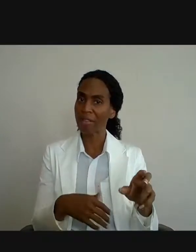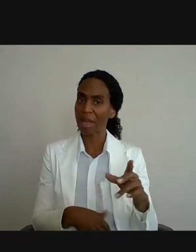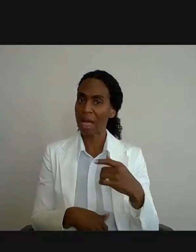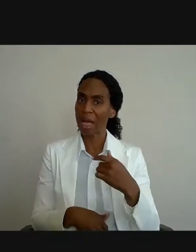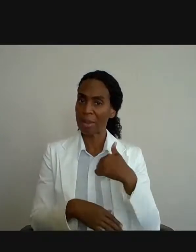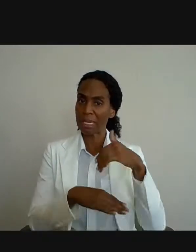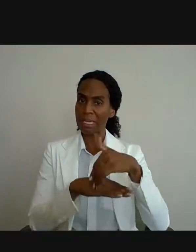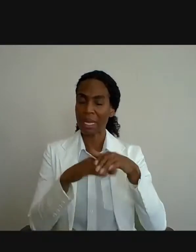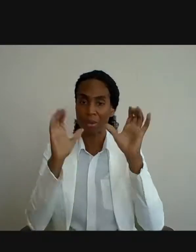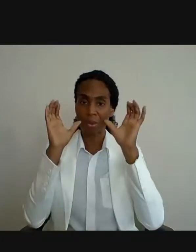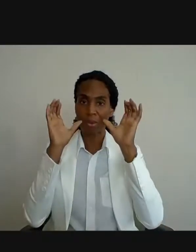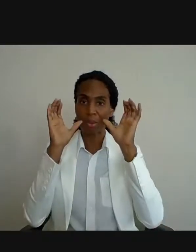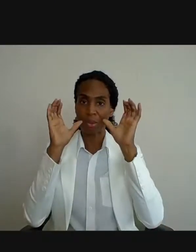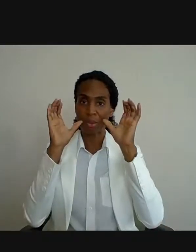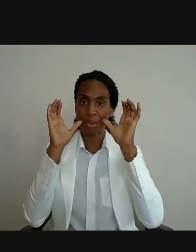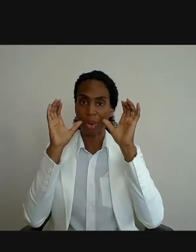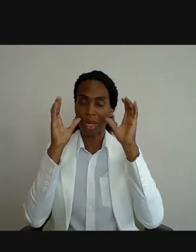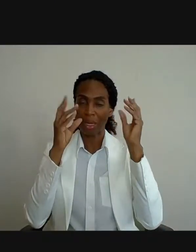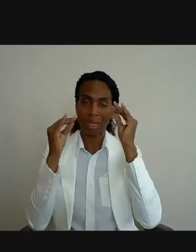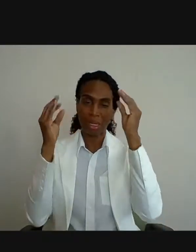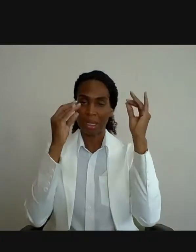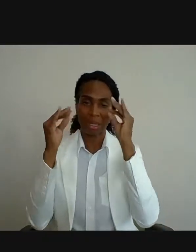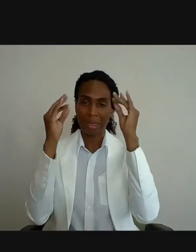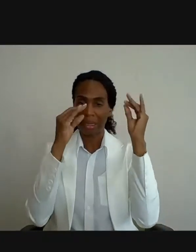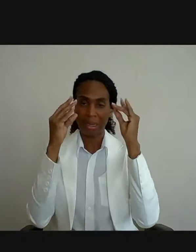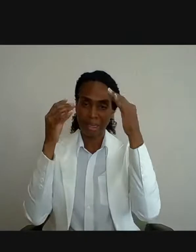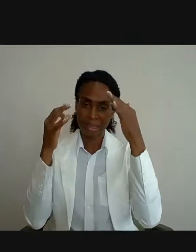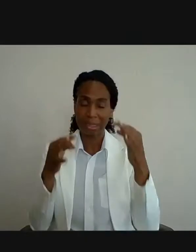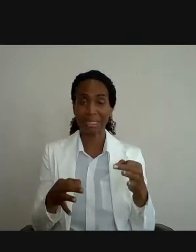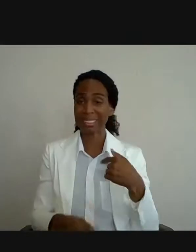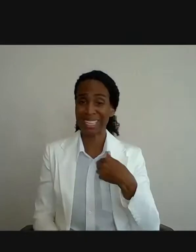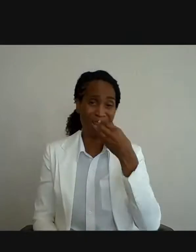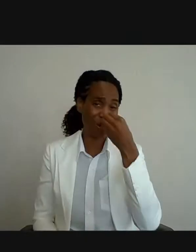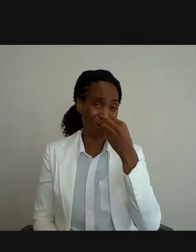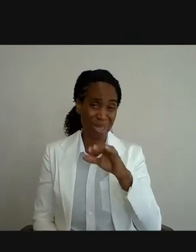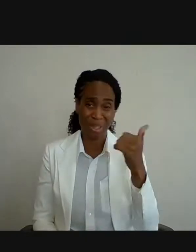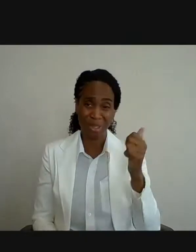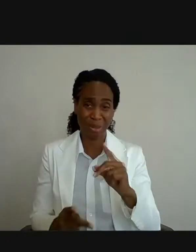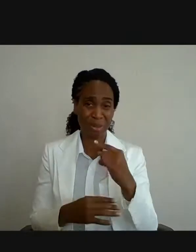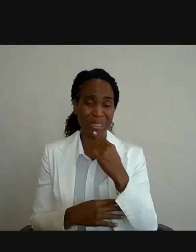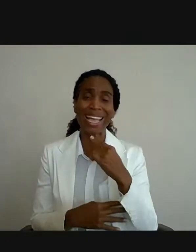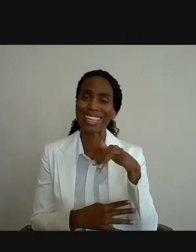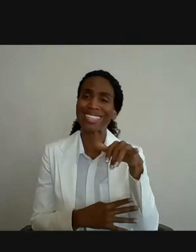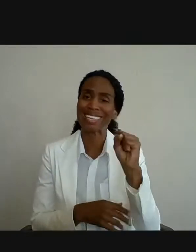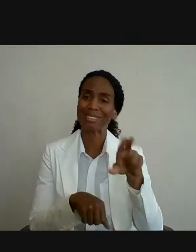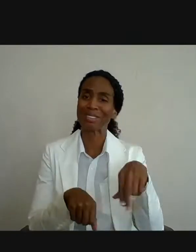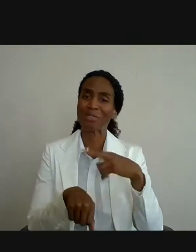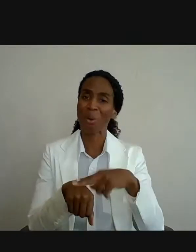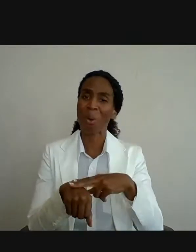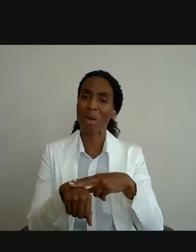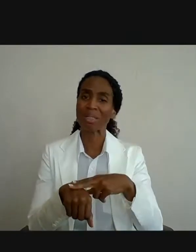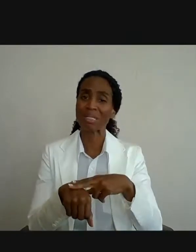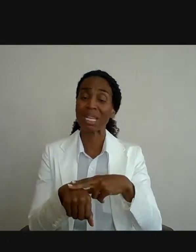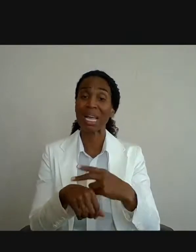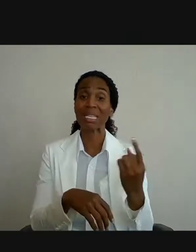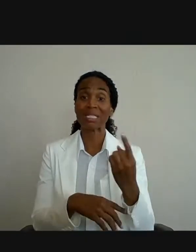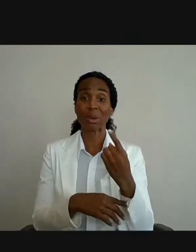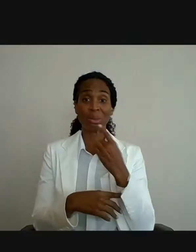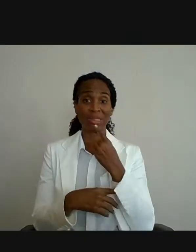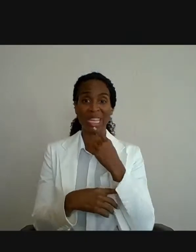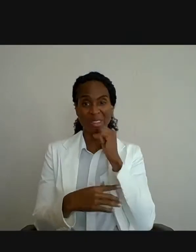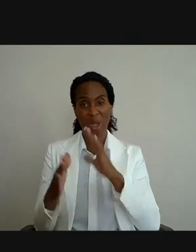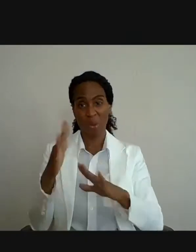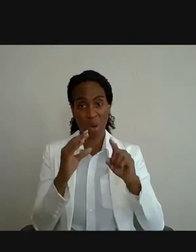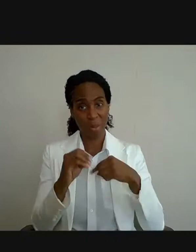night sometimes based on these decisions? I don't care what anybody tells you. Of course I do. Okay. And if someone tells you that they don't worry